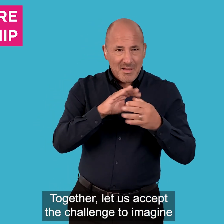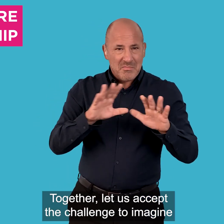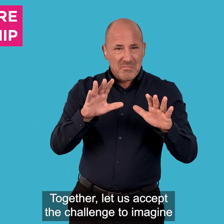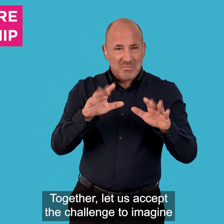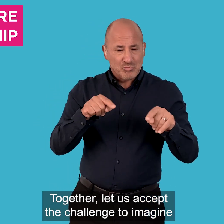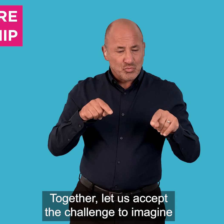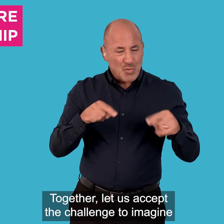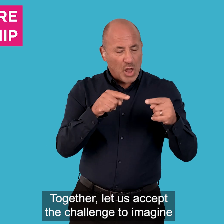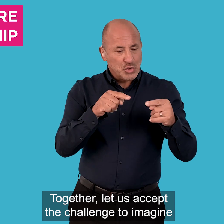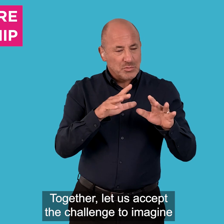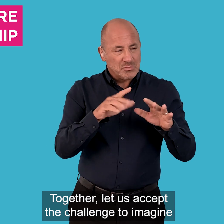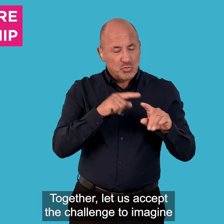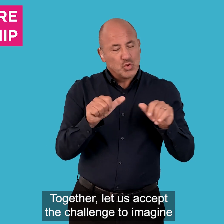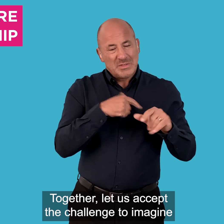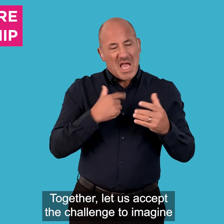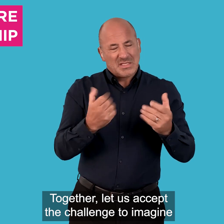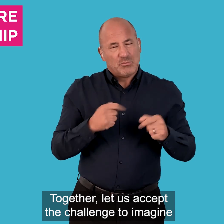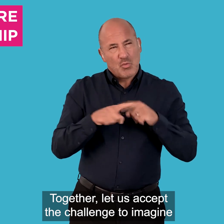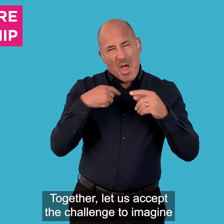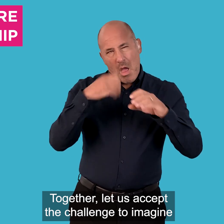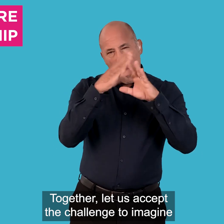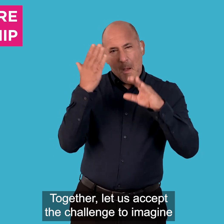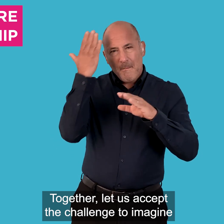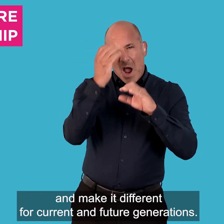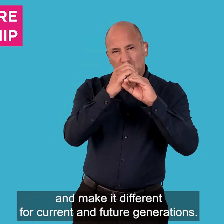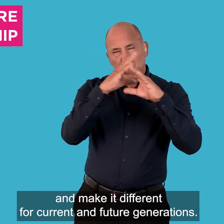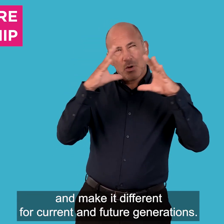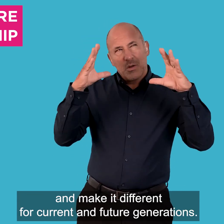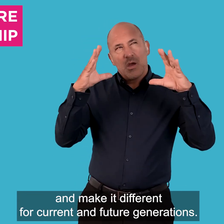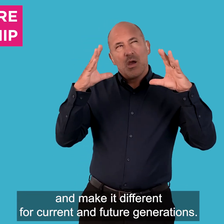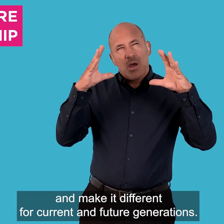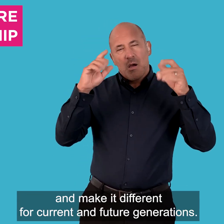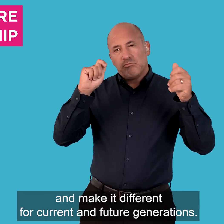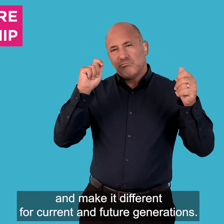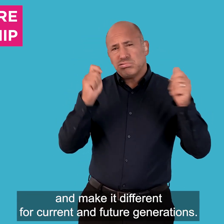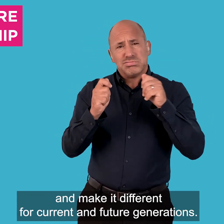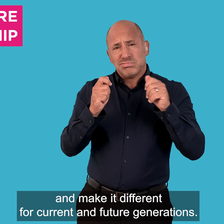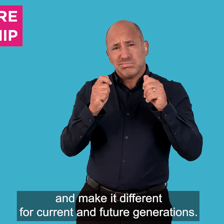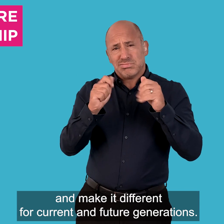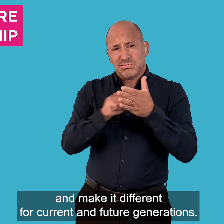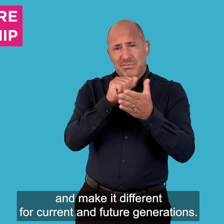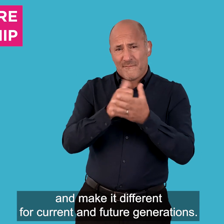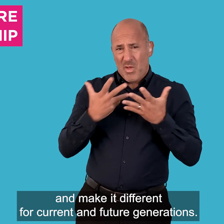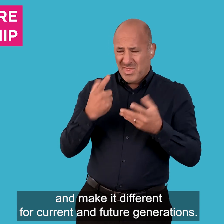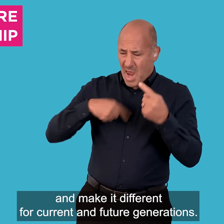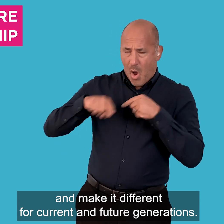Together, let us accept the challenge to imagine and make it different for current and future